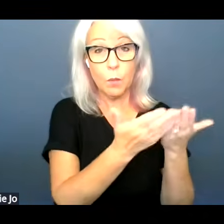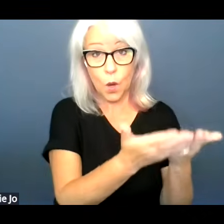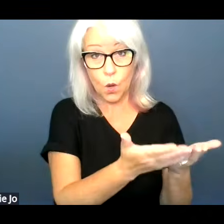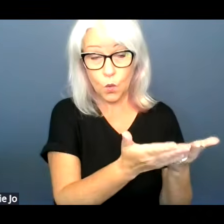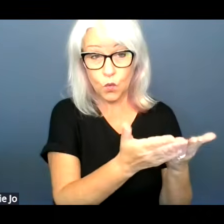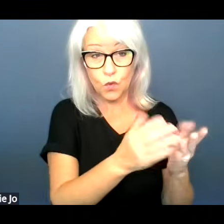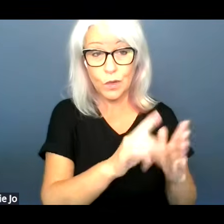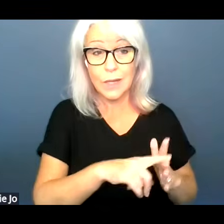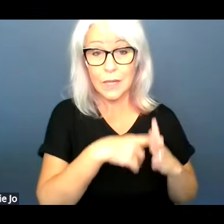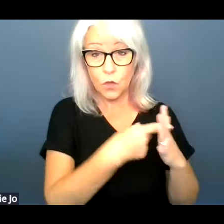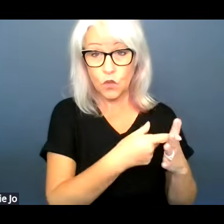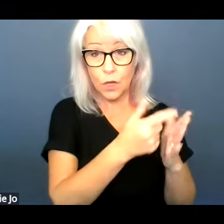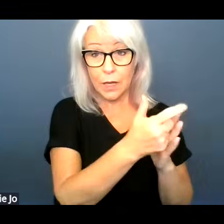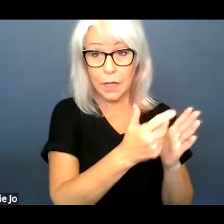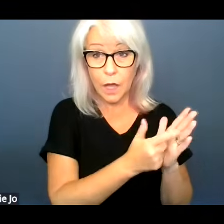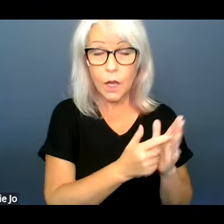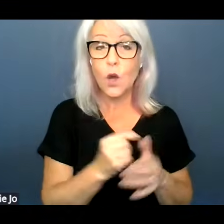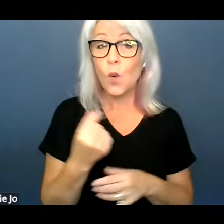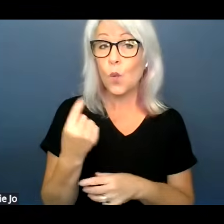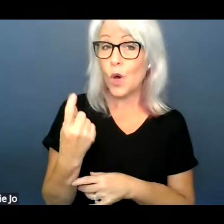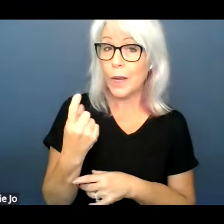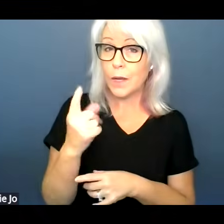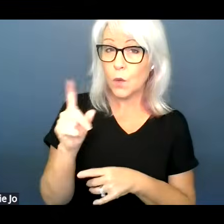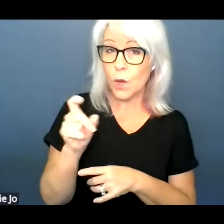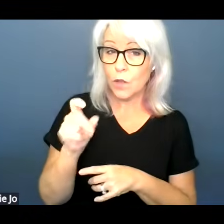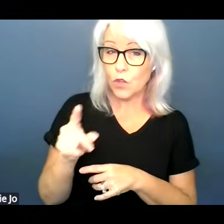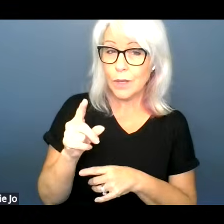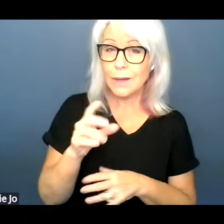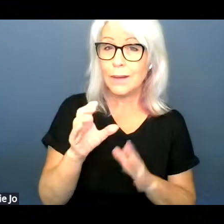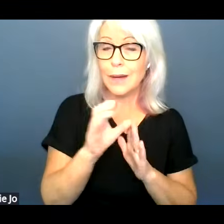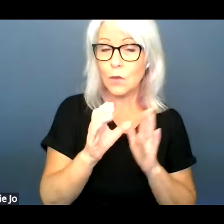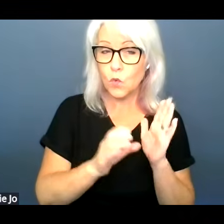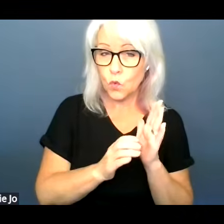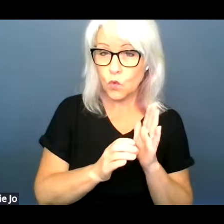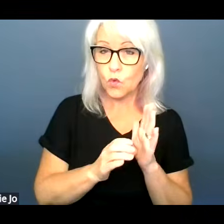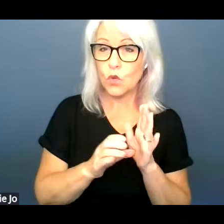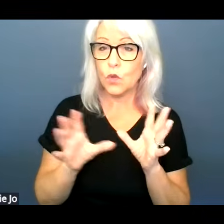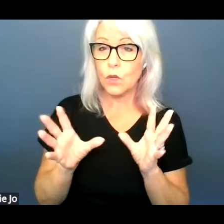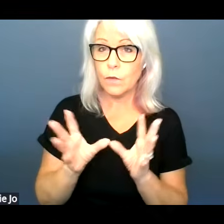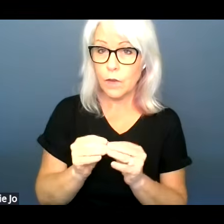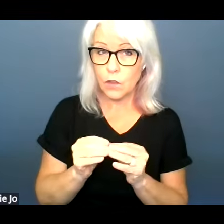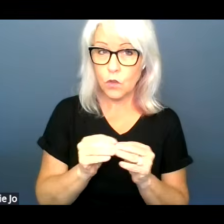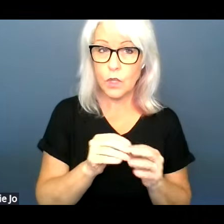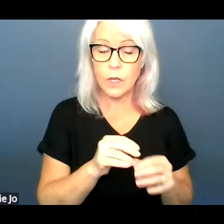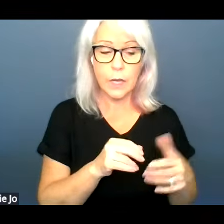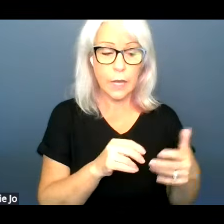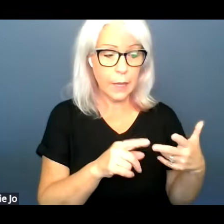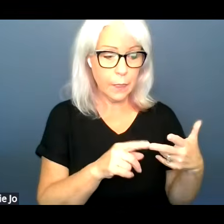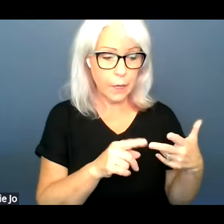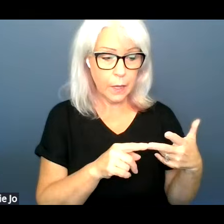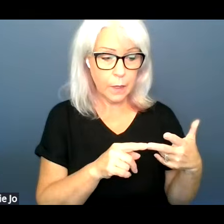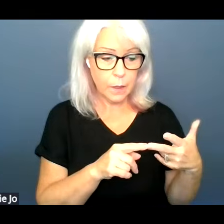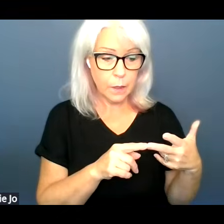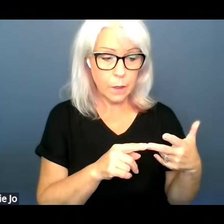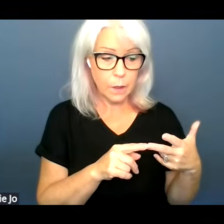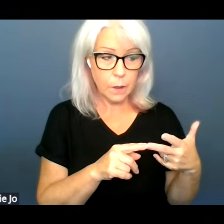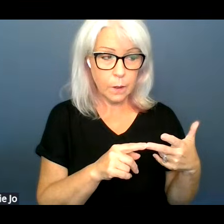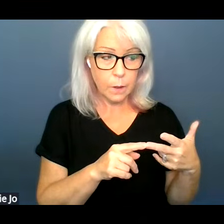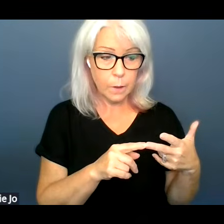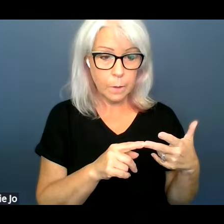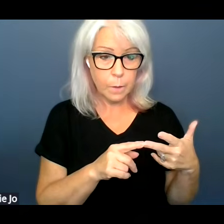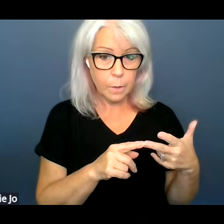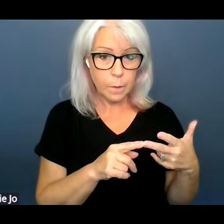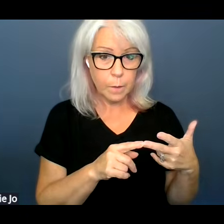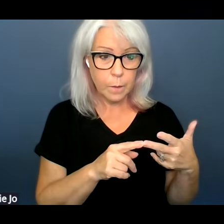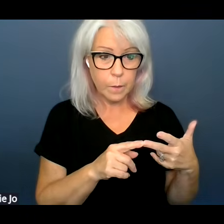One is about the Constitutional Convention. One, actually, we're probably going to have two